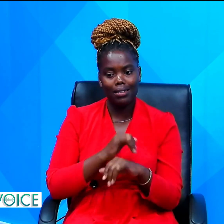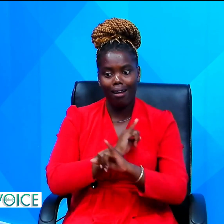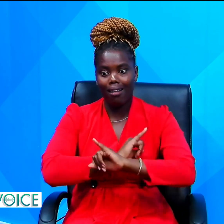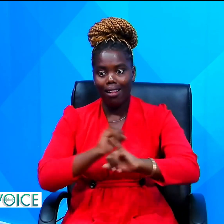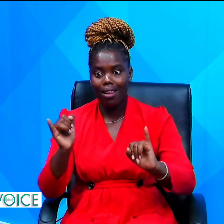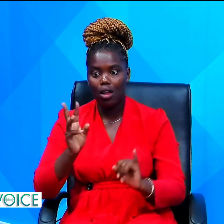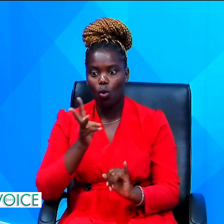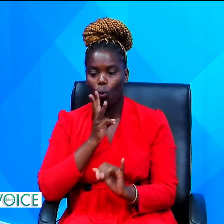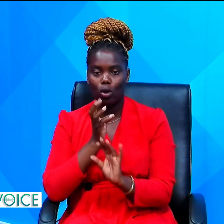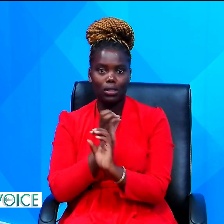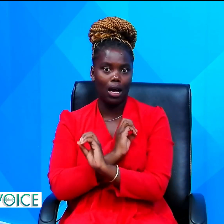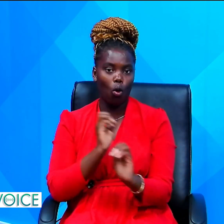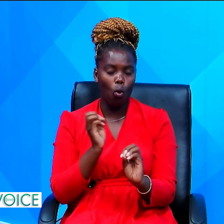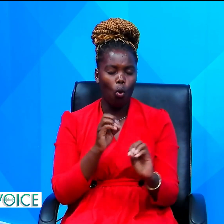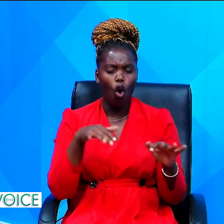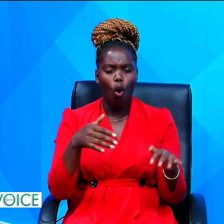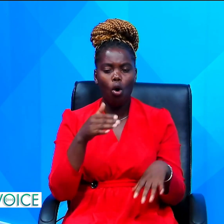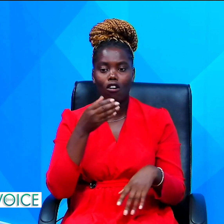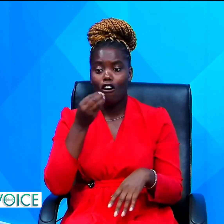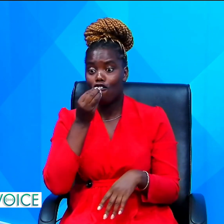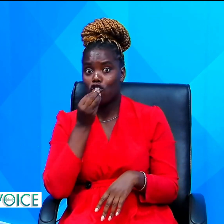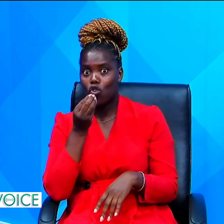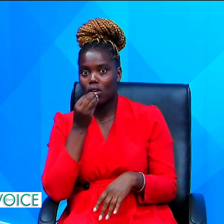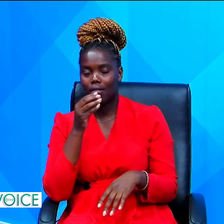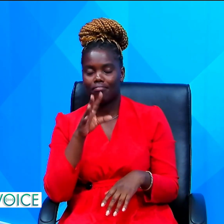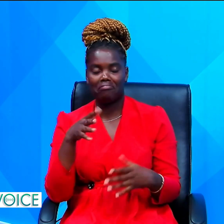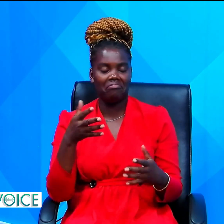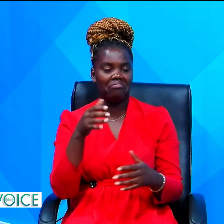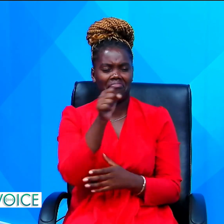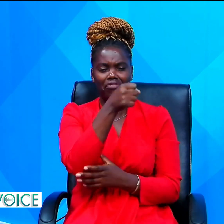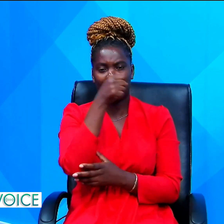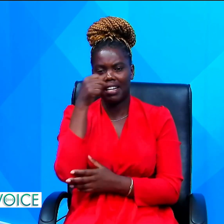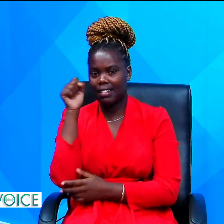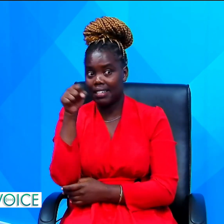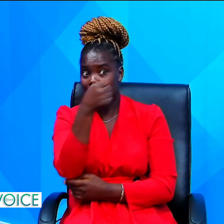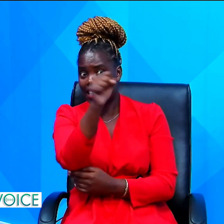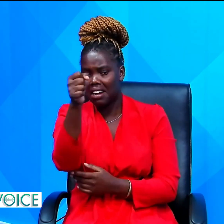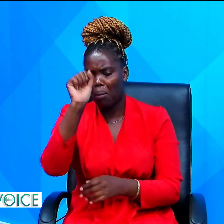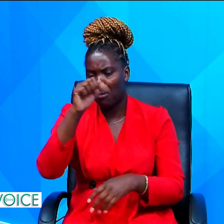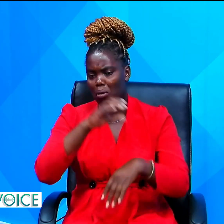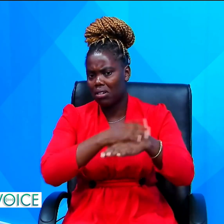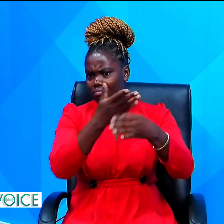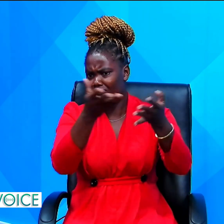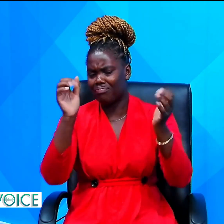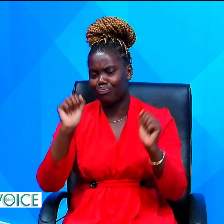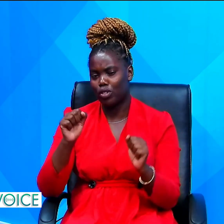We don't have clean water. Probably street foods are not very